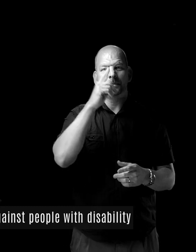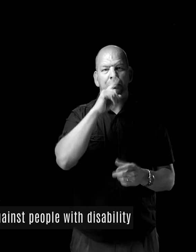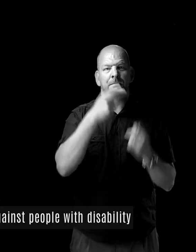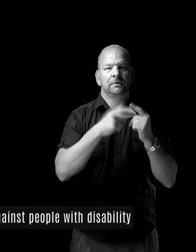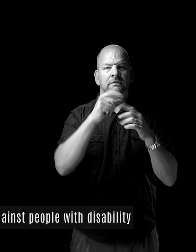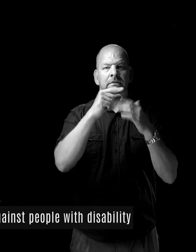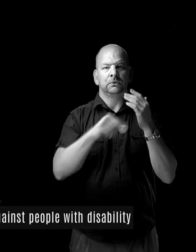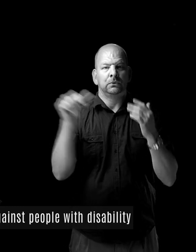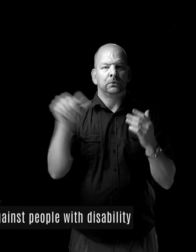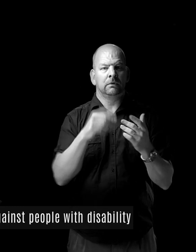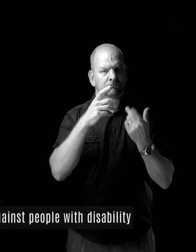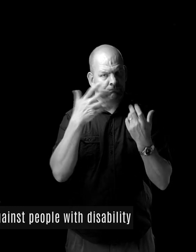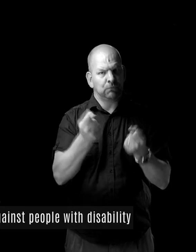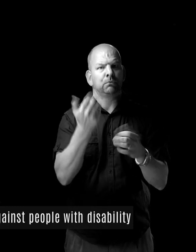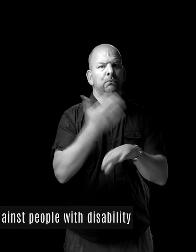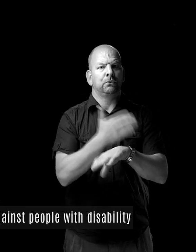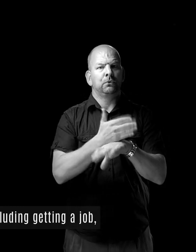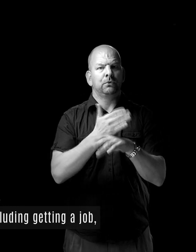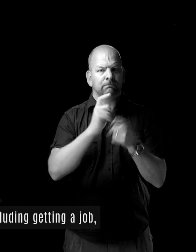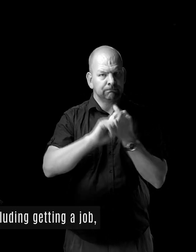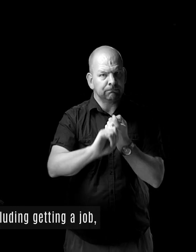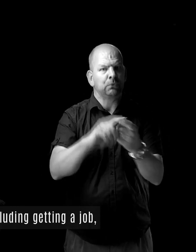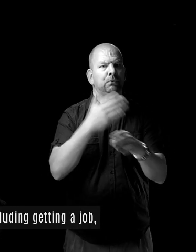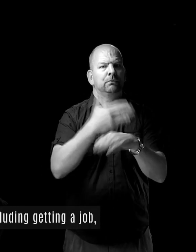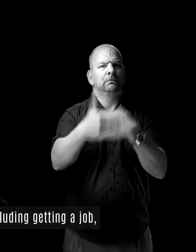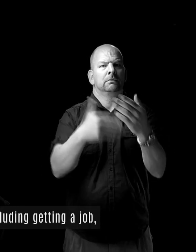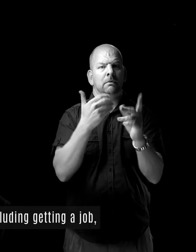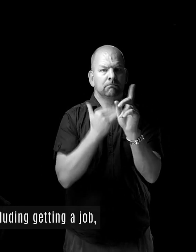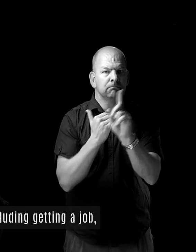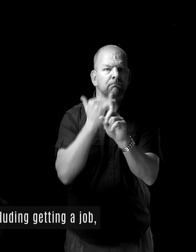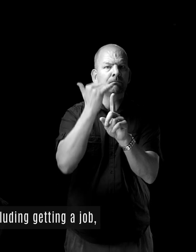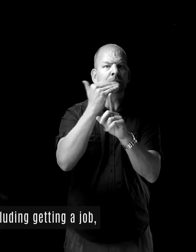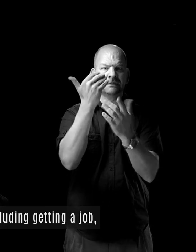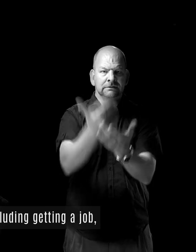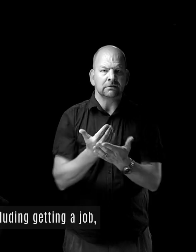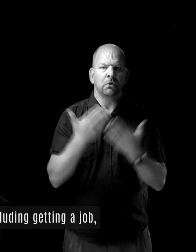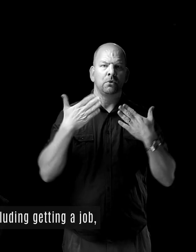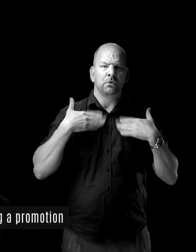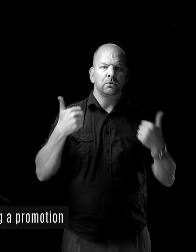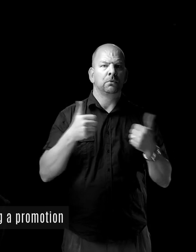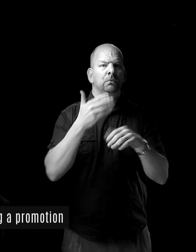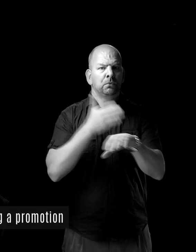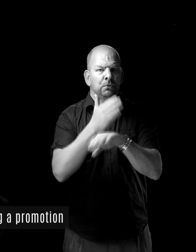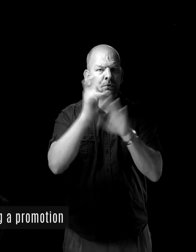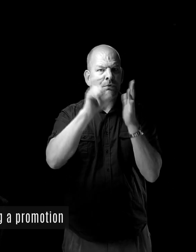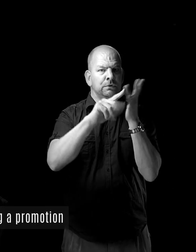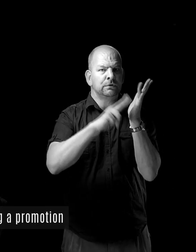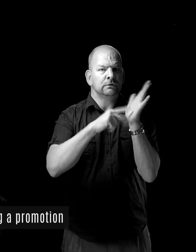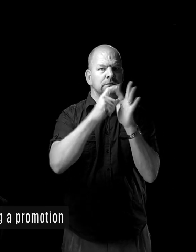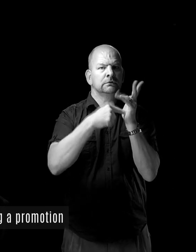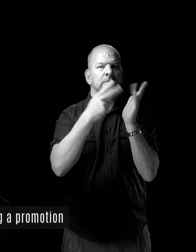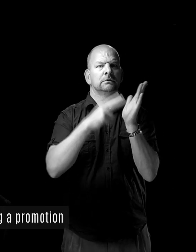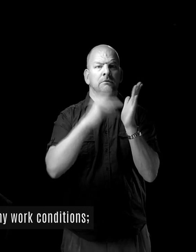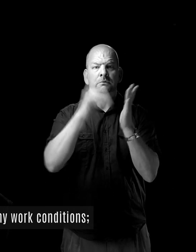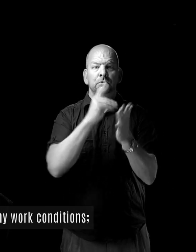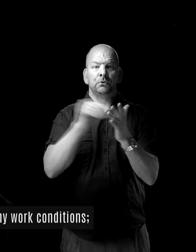unlawful discrimination against people with disability in areas of employment, including getting a job, keeping a job, getting a